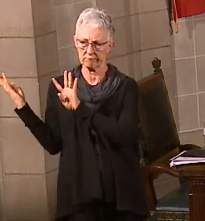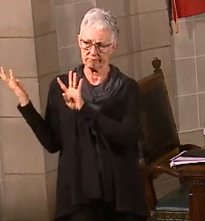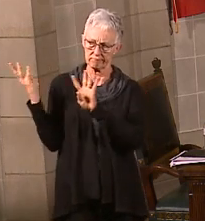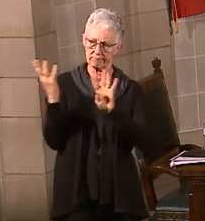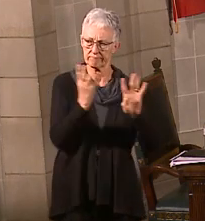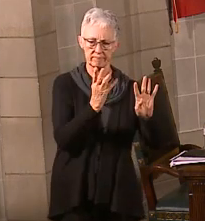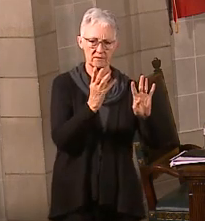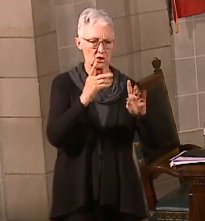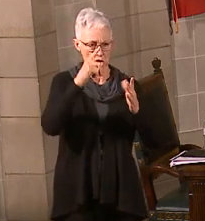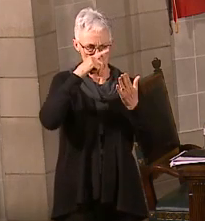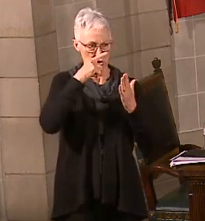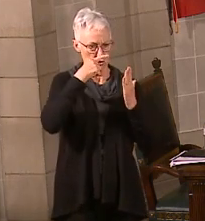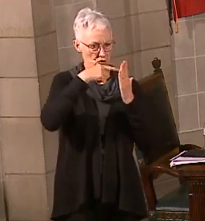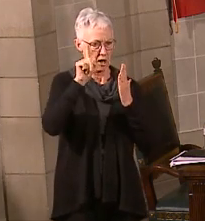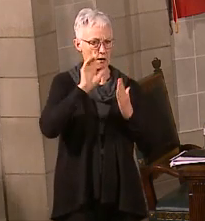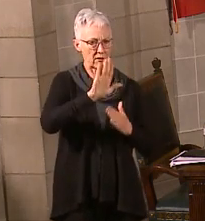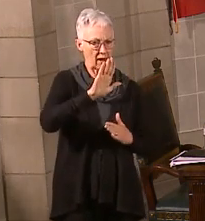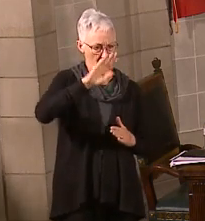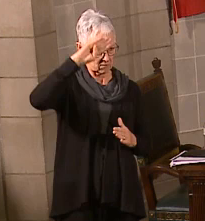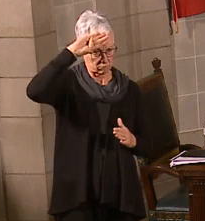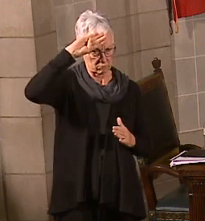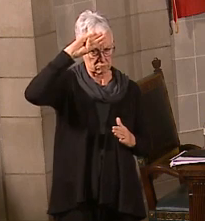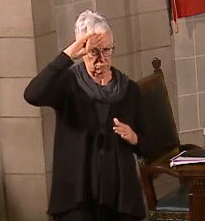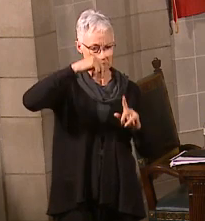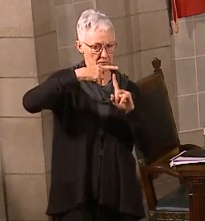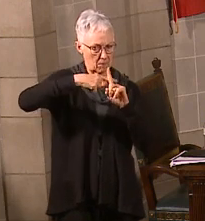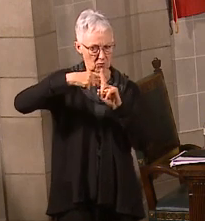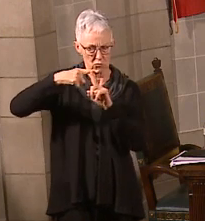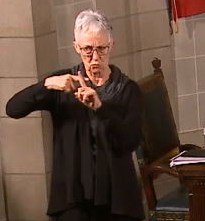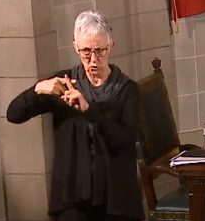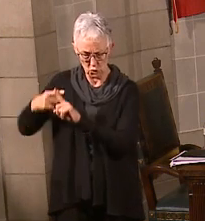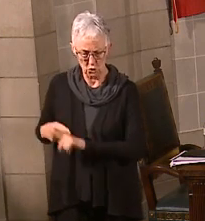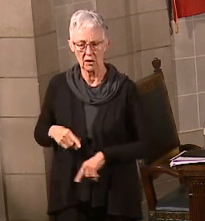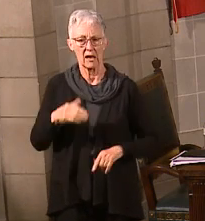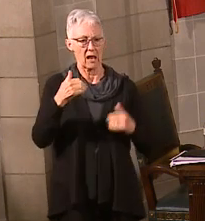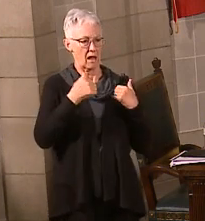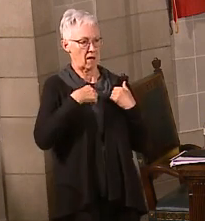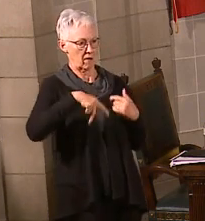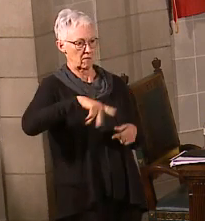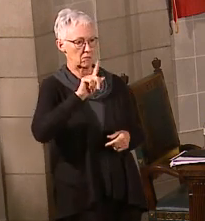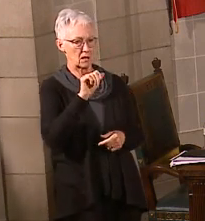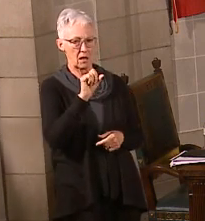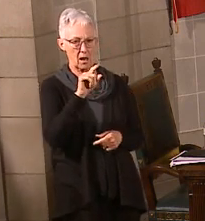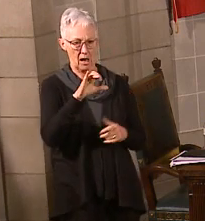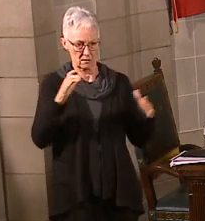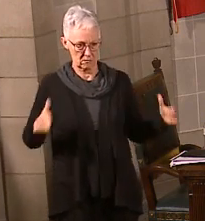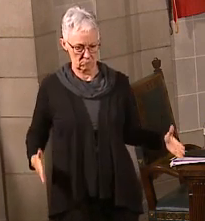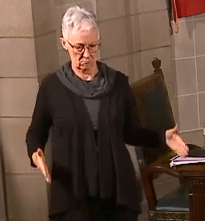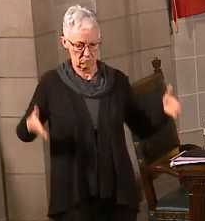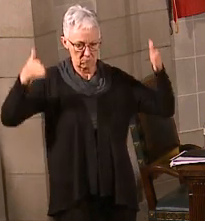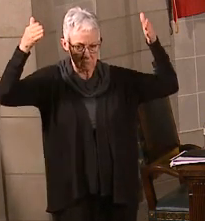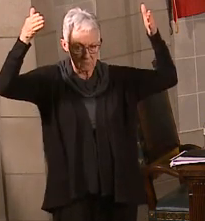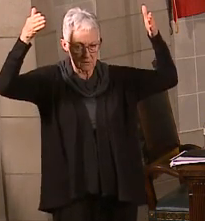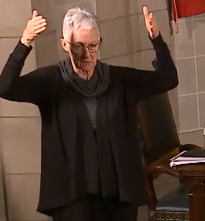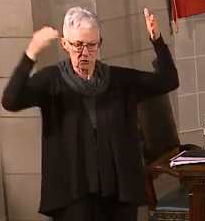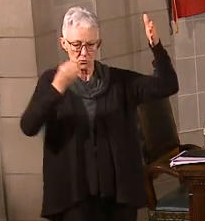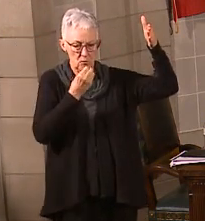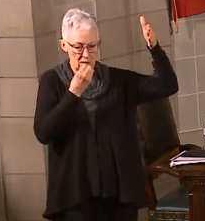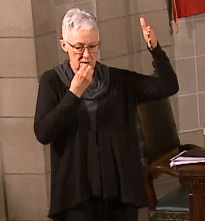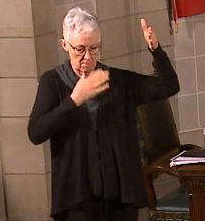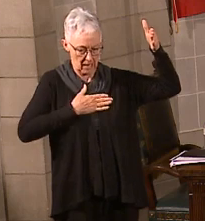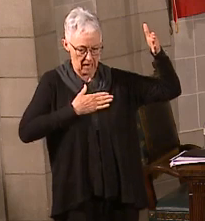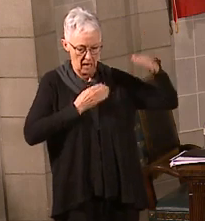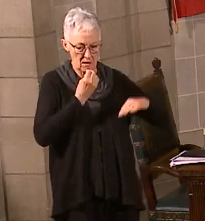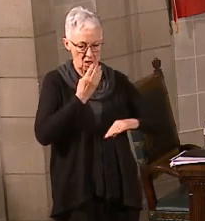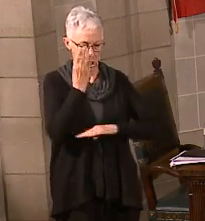plastic barriers between workstations. They're putting up plastic barriers in the lunchroom so people can eat in what would be kind of like a phone booth. People are